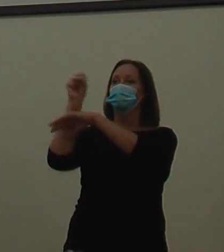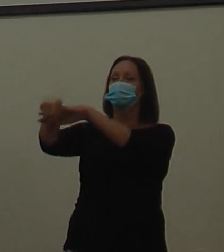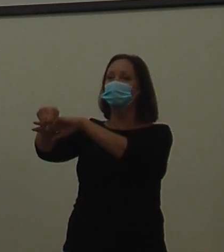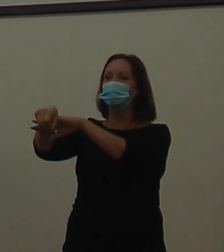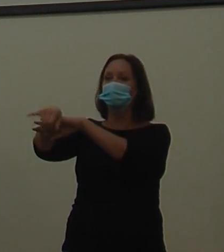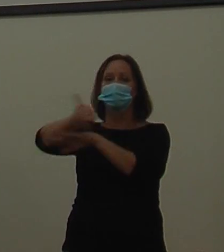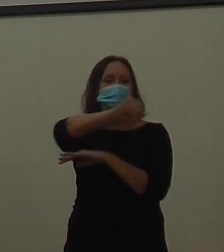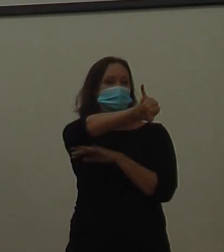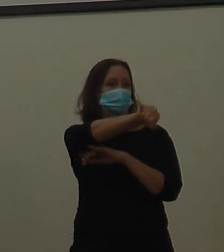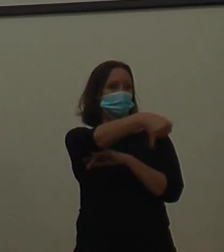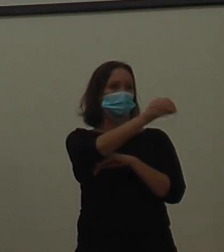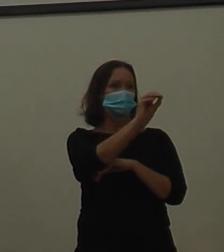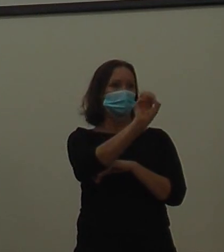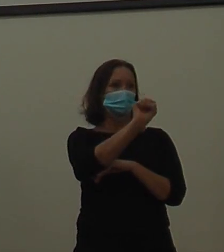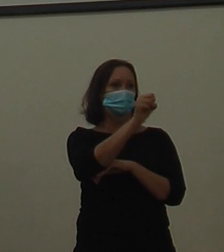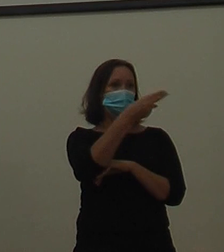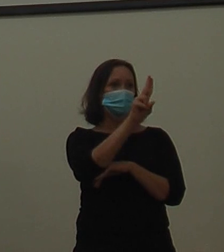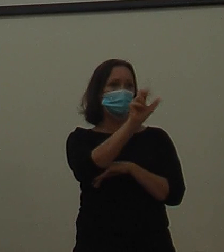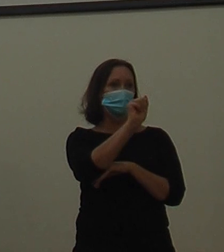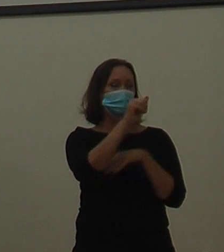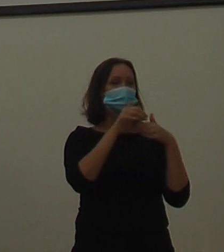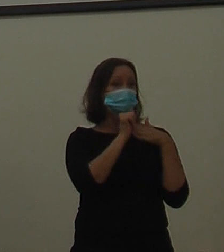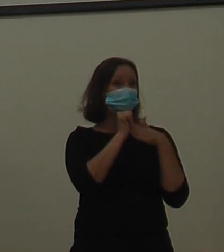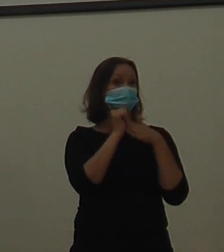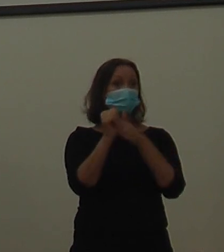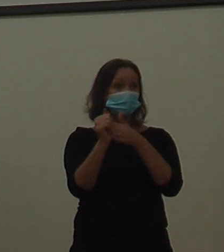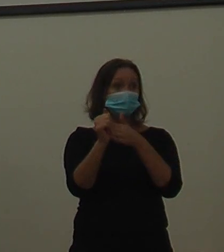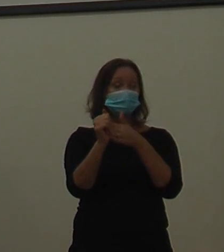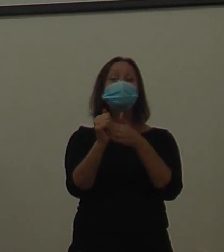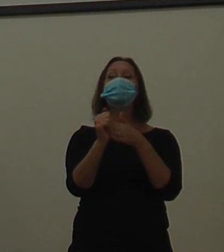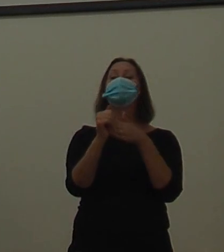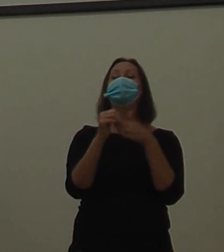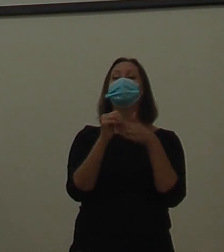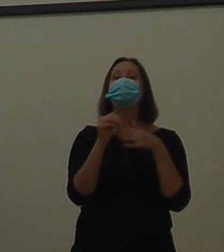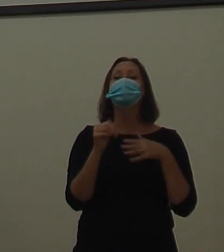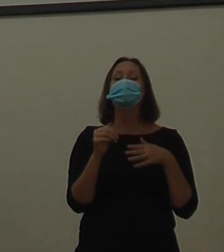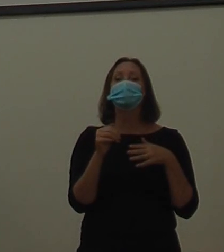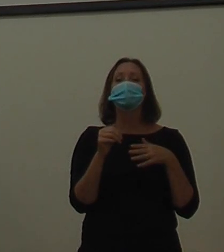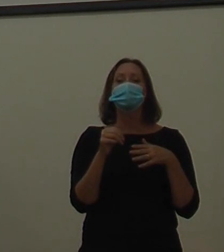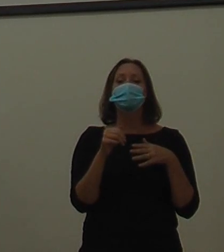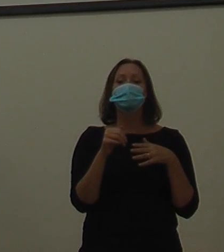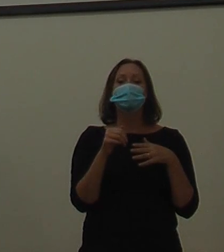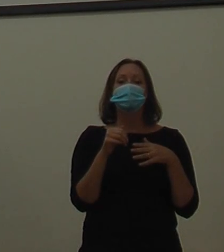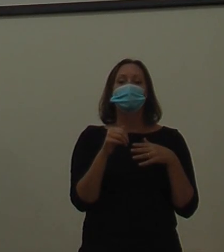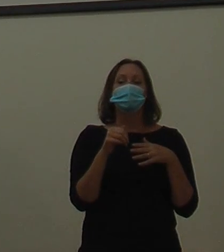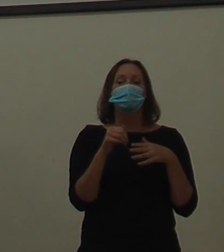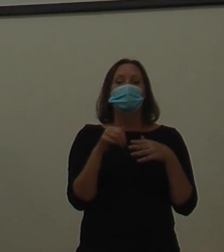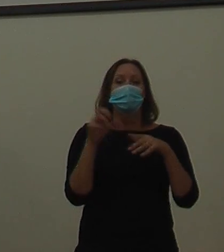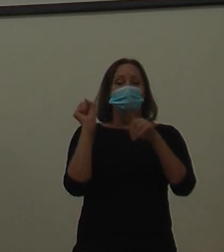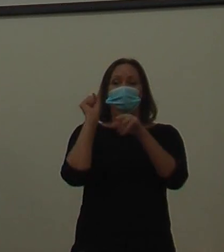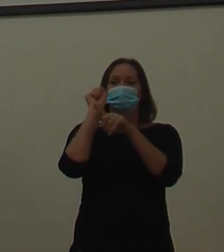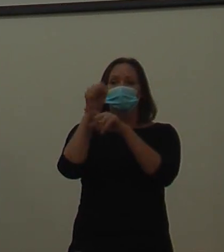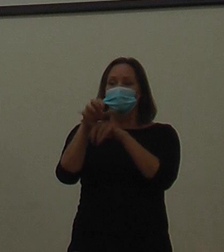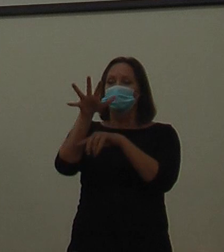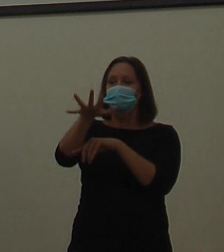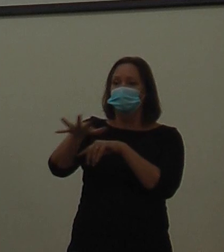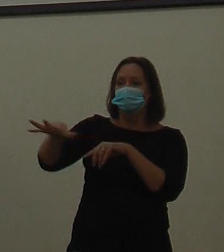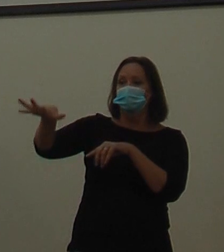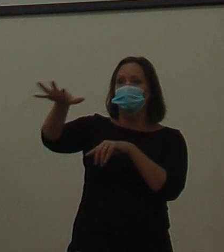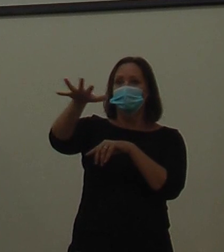leads them, and as they do this, they conquer the